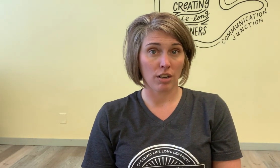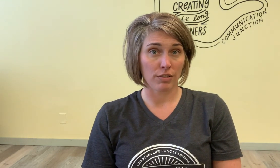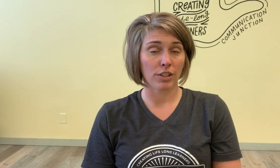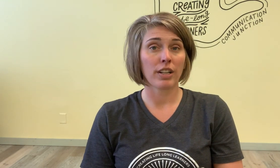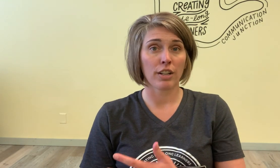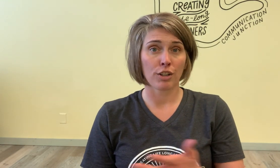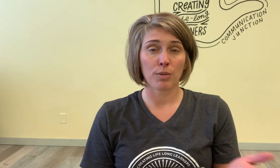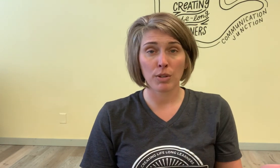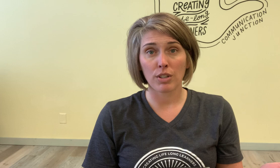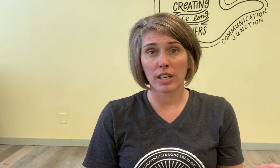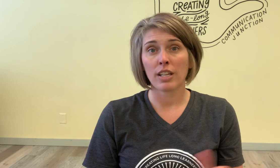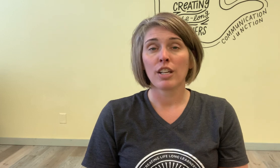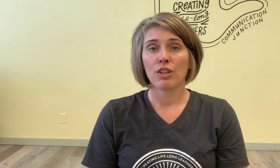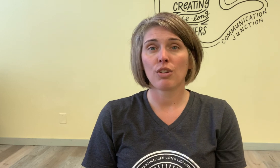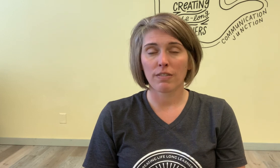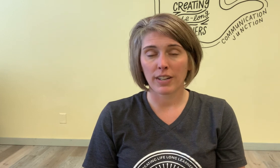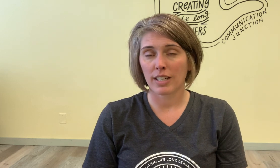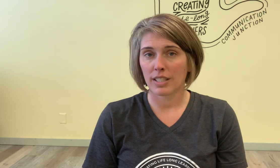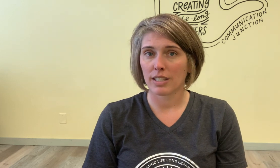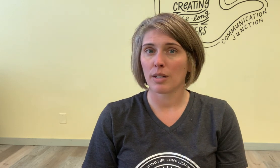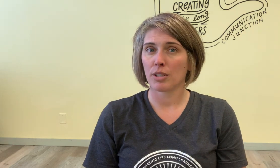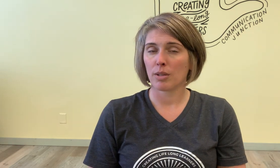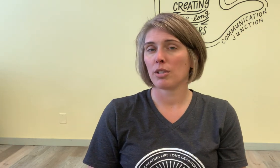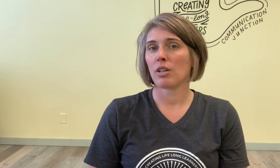offer in our community, you can find us at